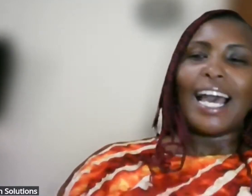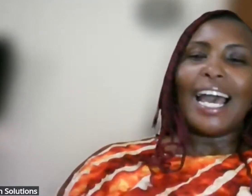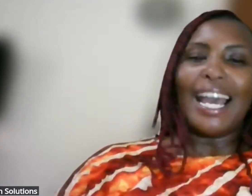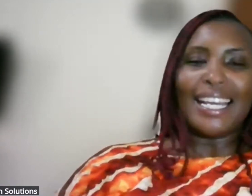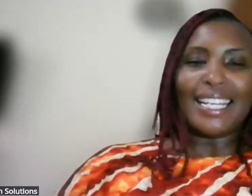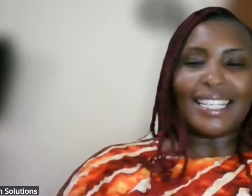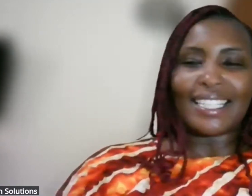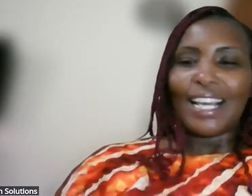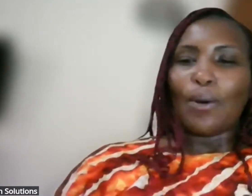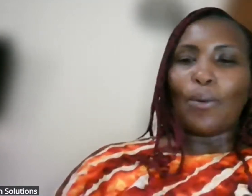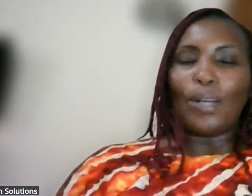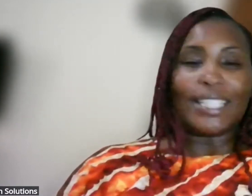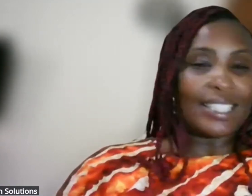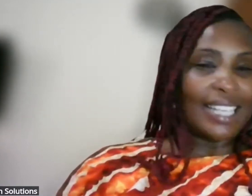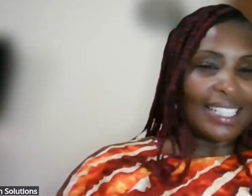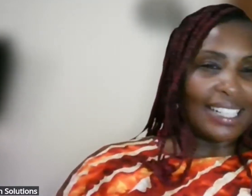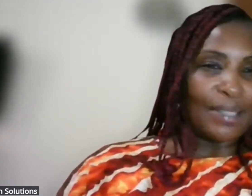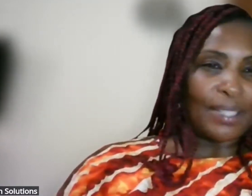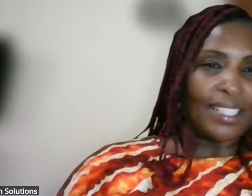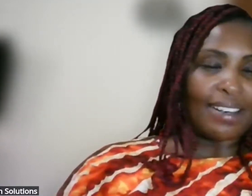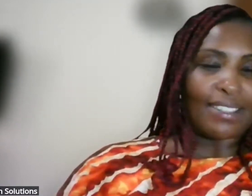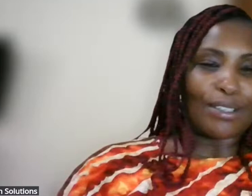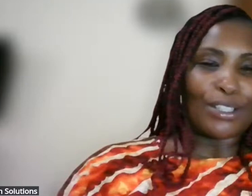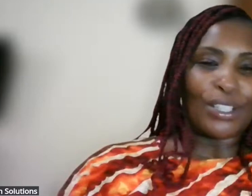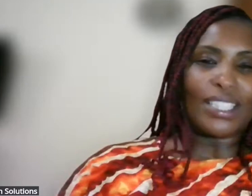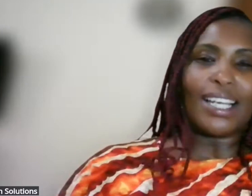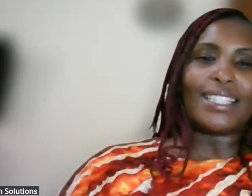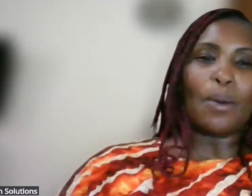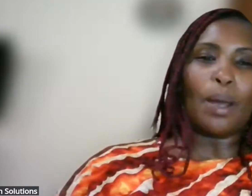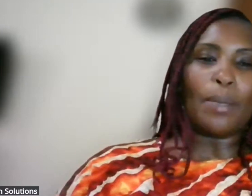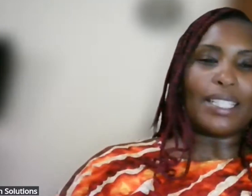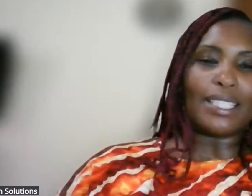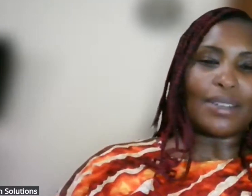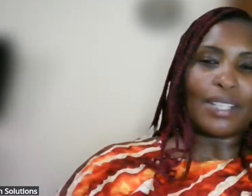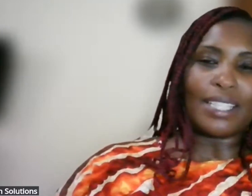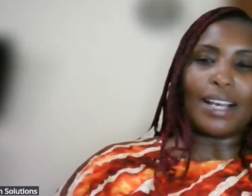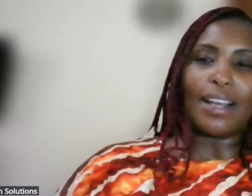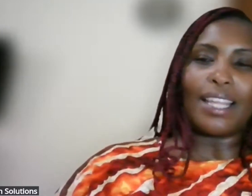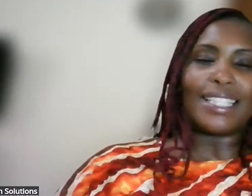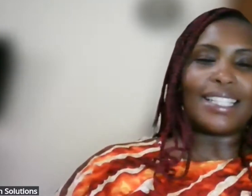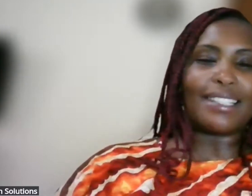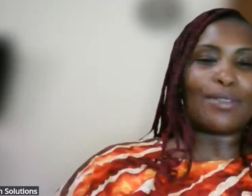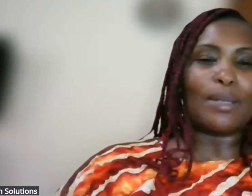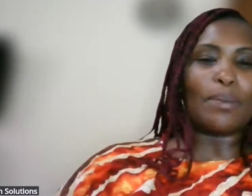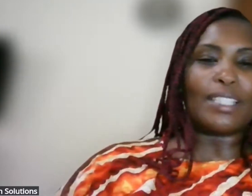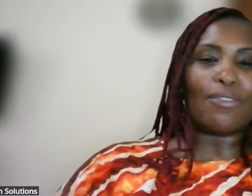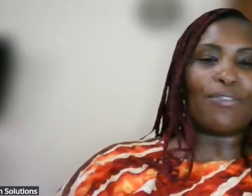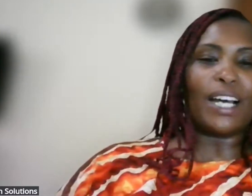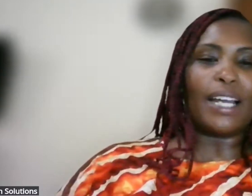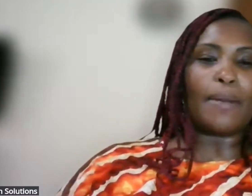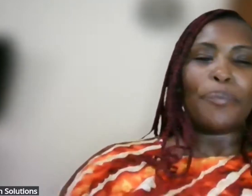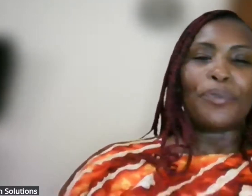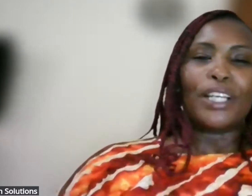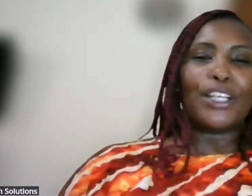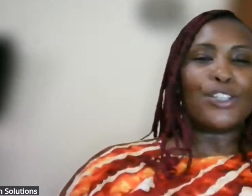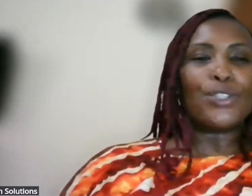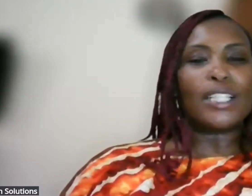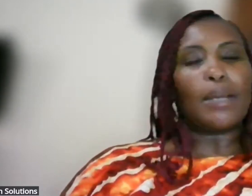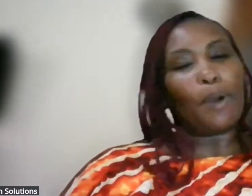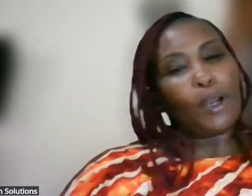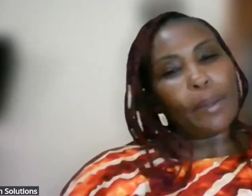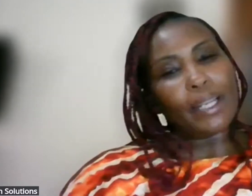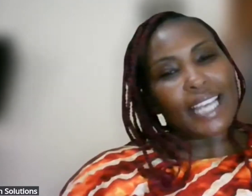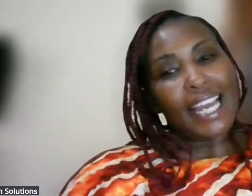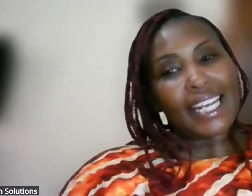Solutions. And what is Get It Right with Atara Solutions? It's a webinar series that seeks to demystify issues